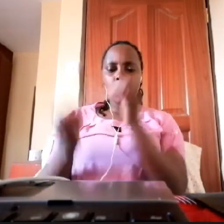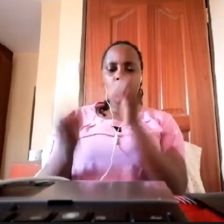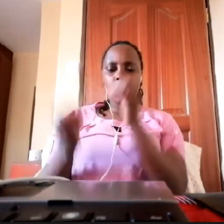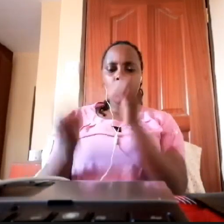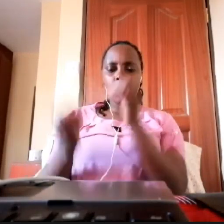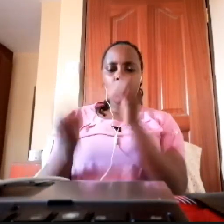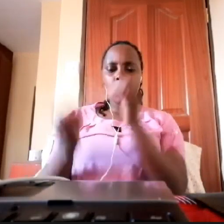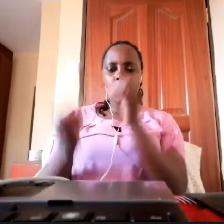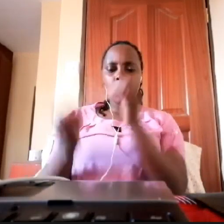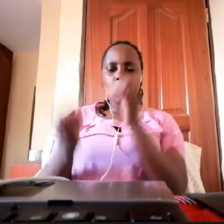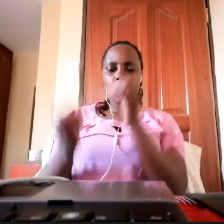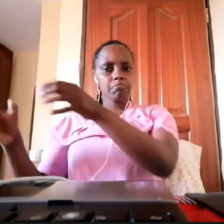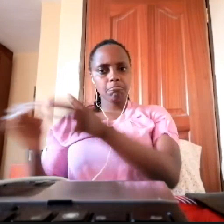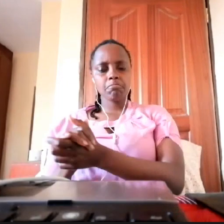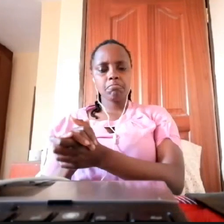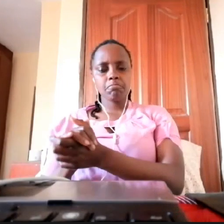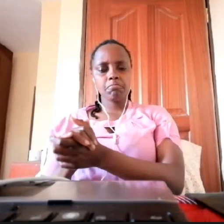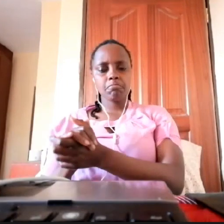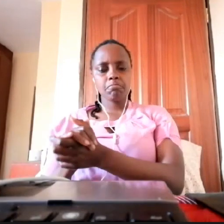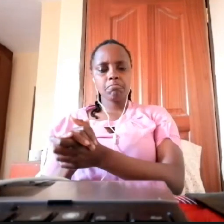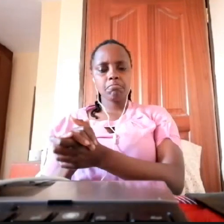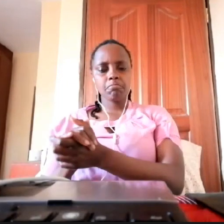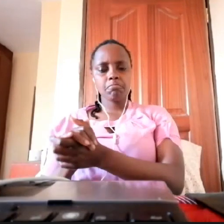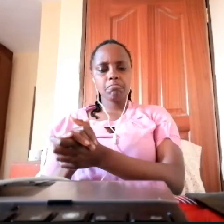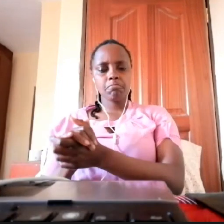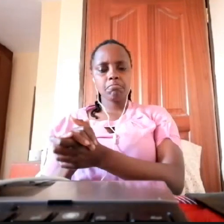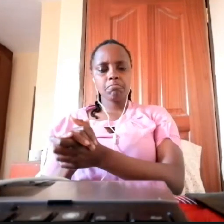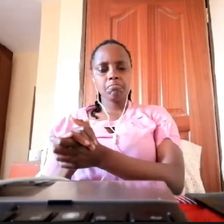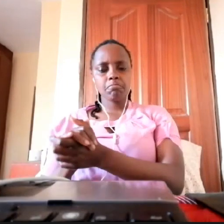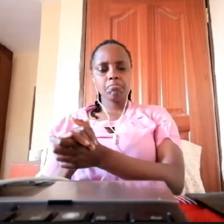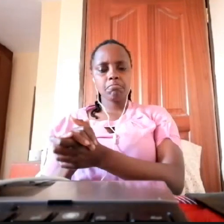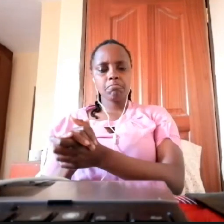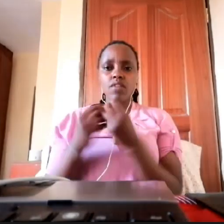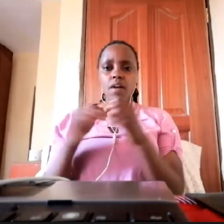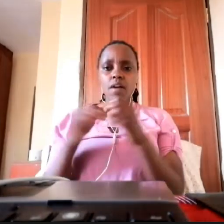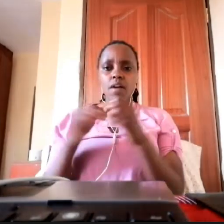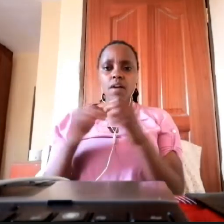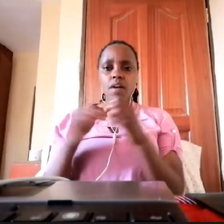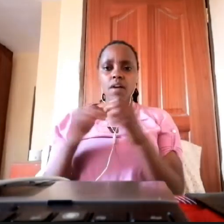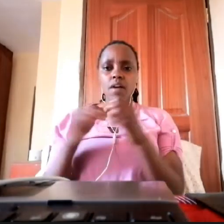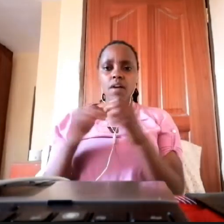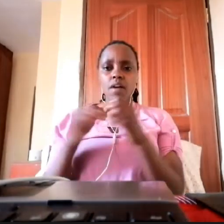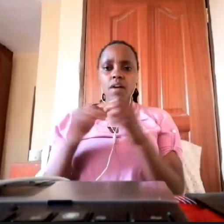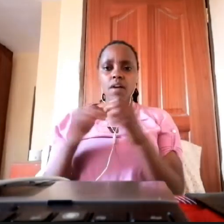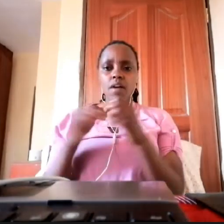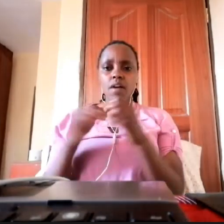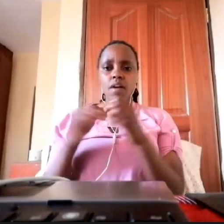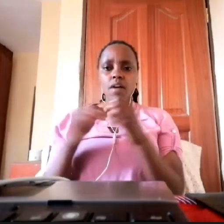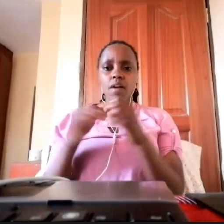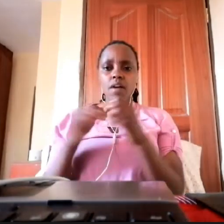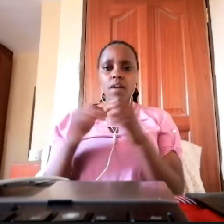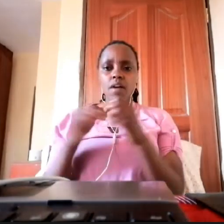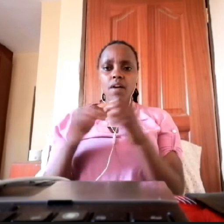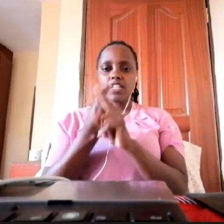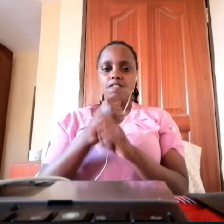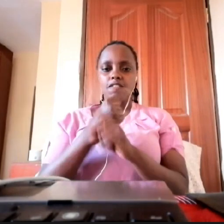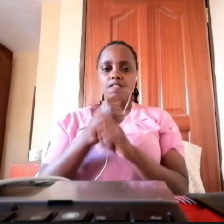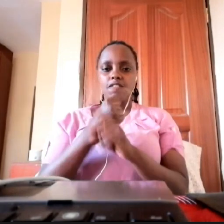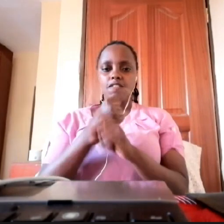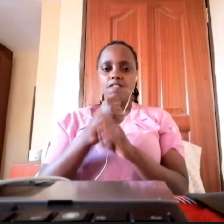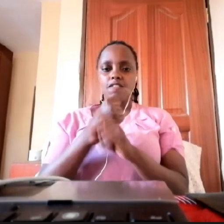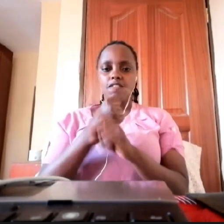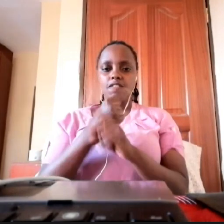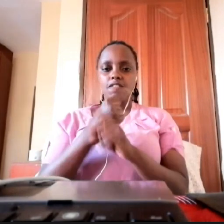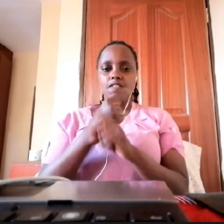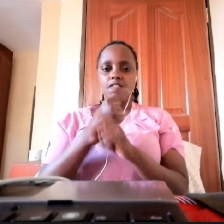Now, as a member organization, our members have expertise in different areas. So we look at